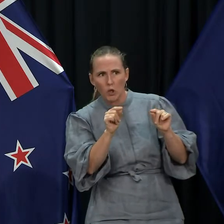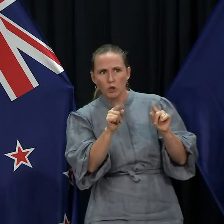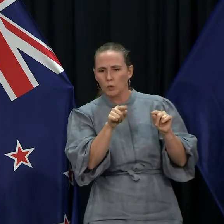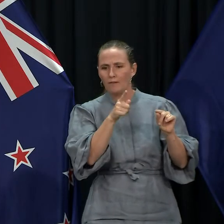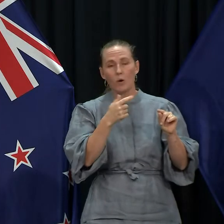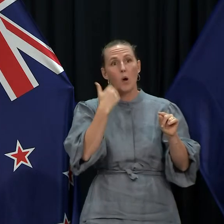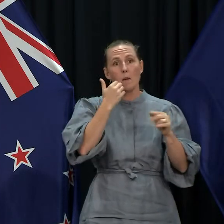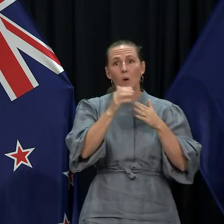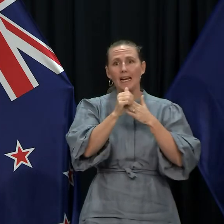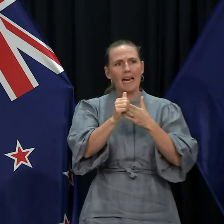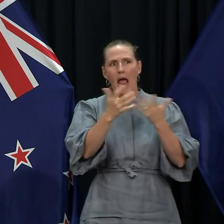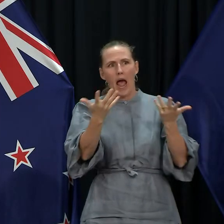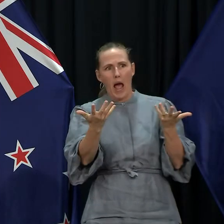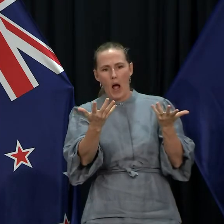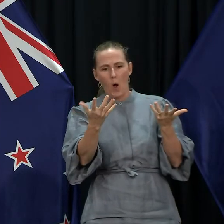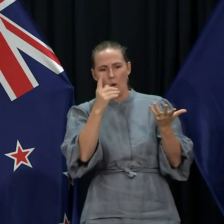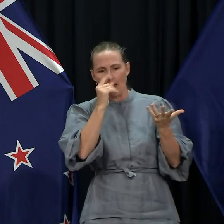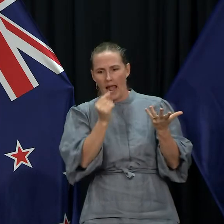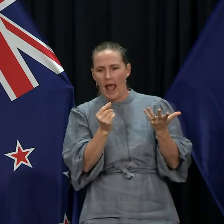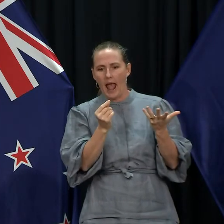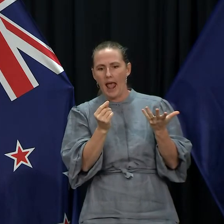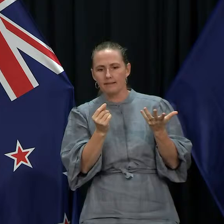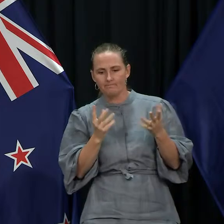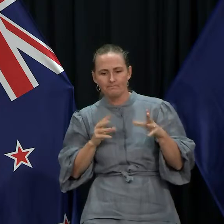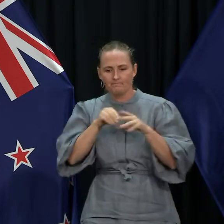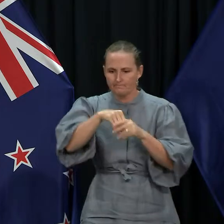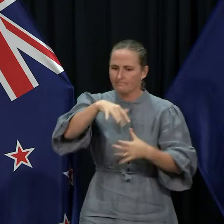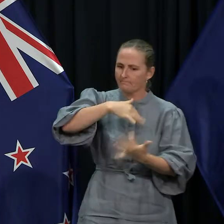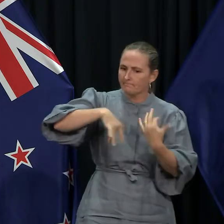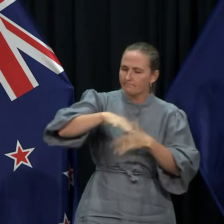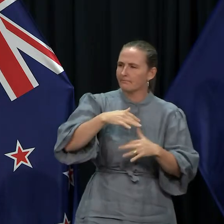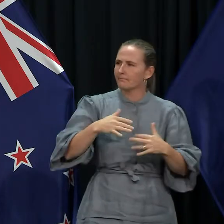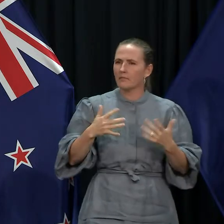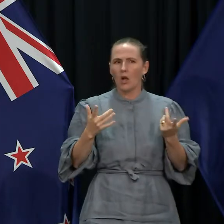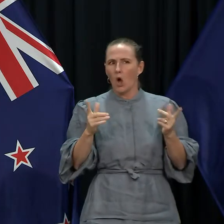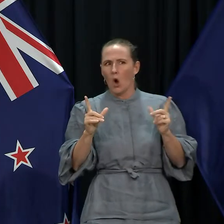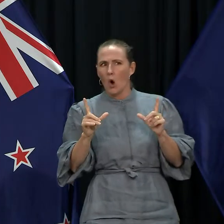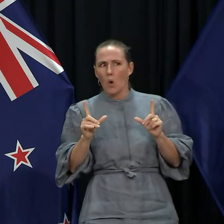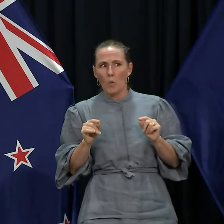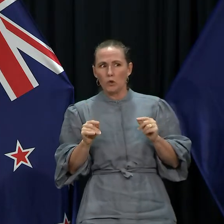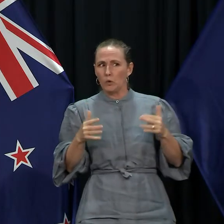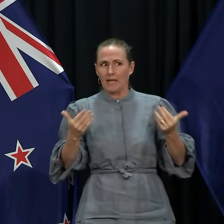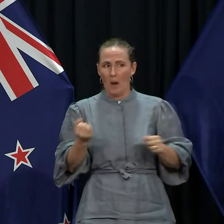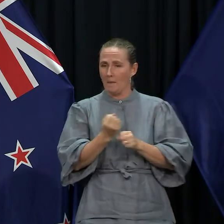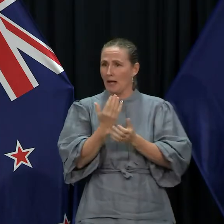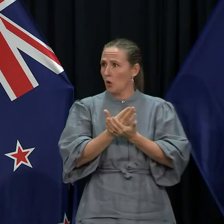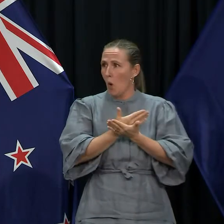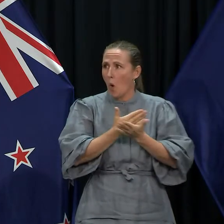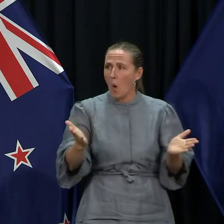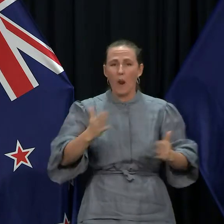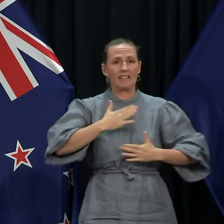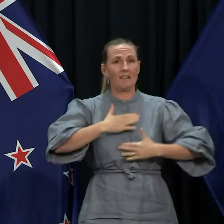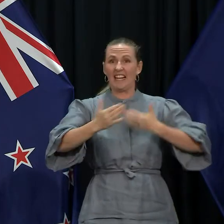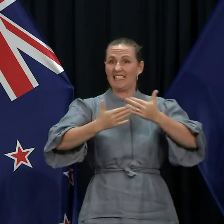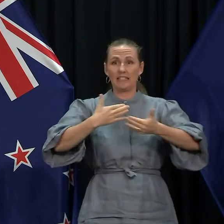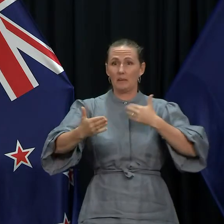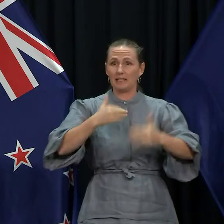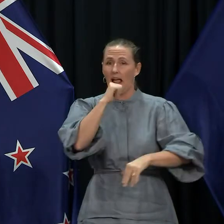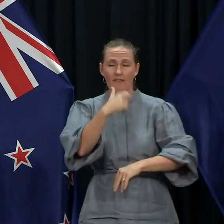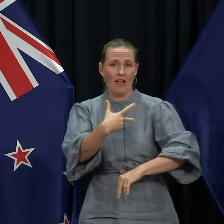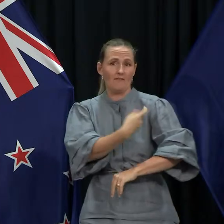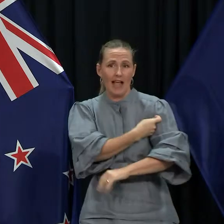society? What does that look like now in this environment to make sure that everyone is still safe regardless of vaccination